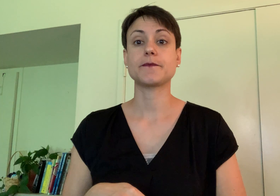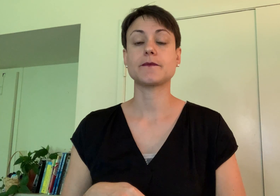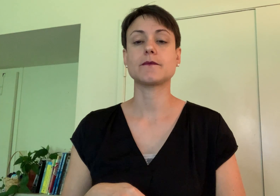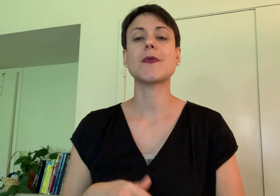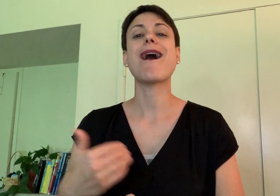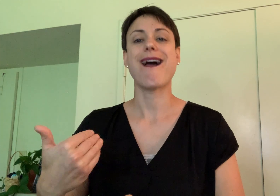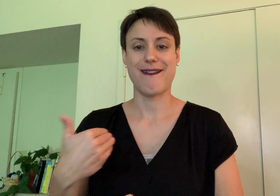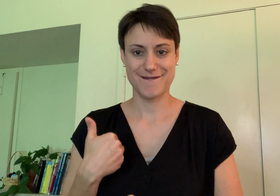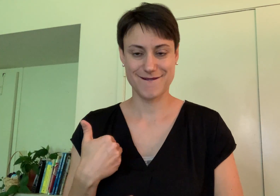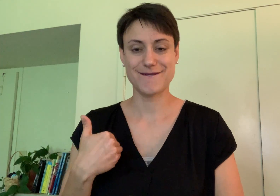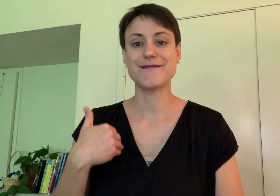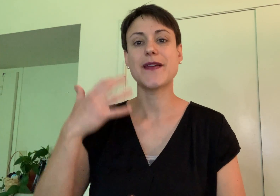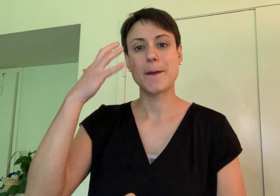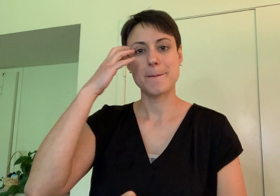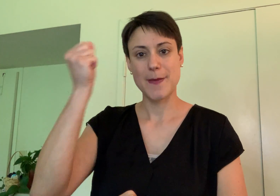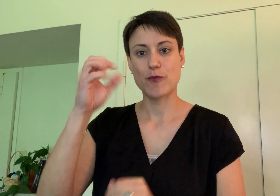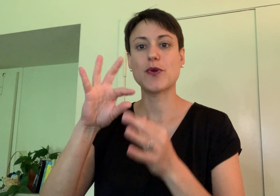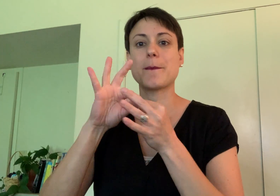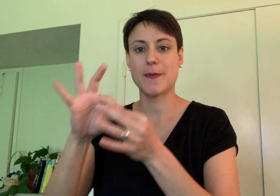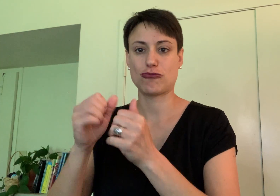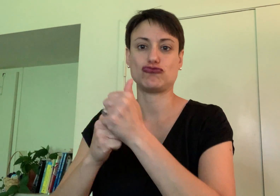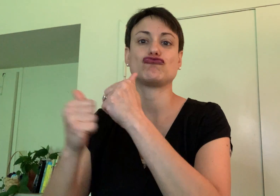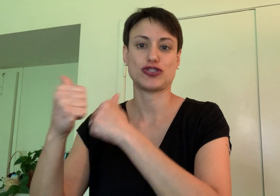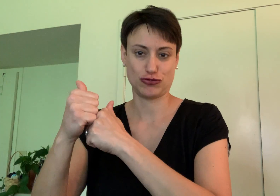internal membrane-bound structures, which we now can call